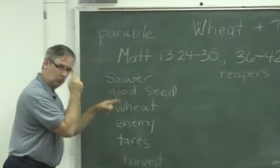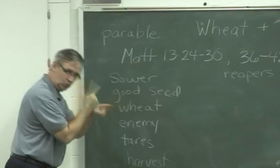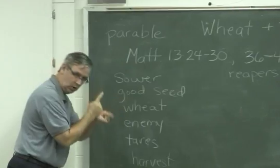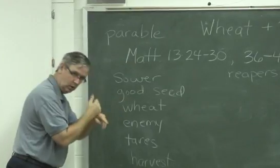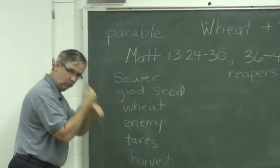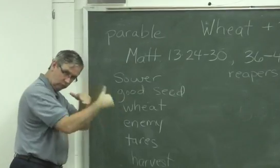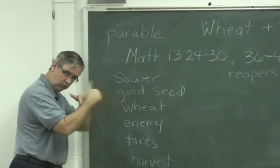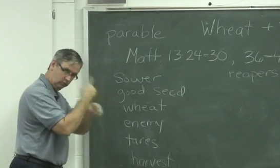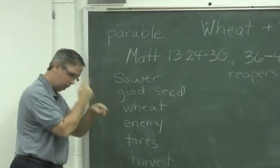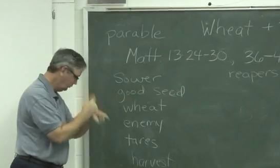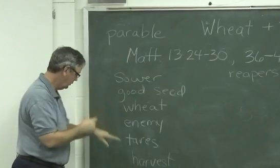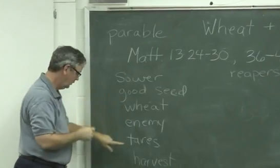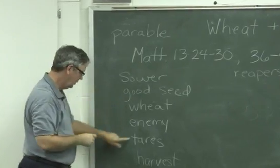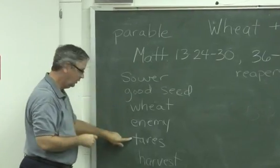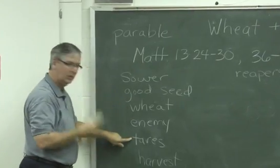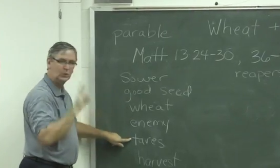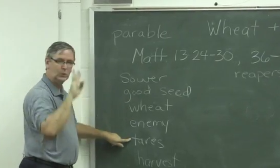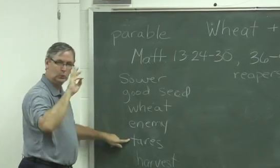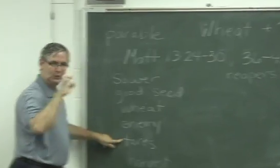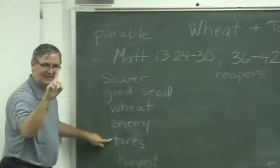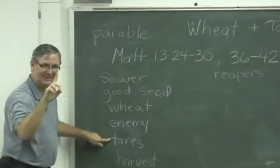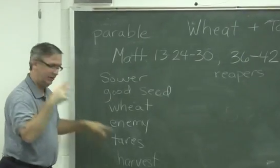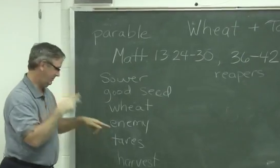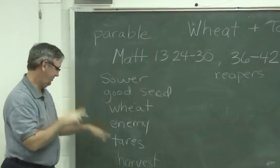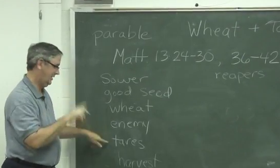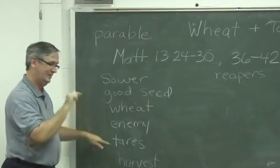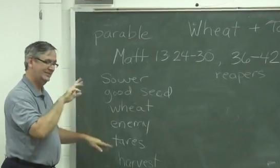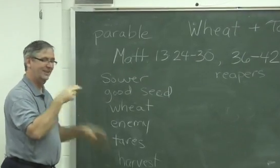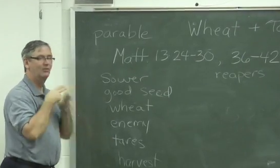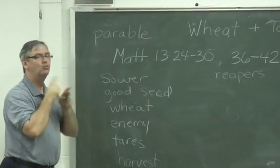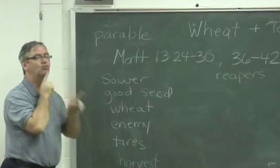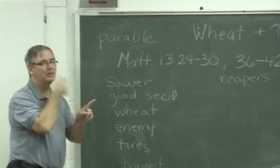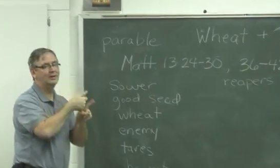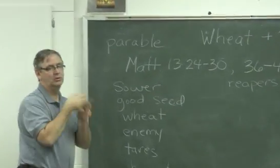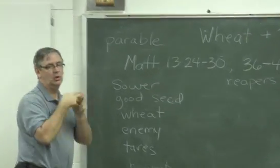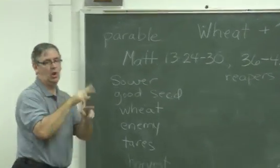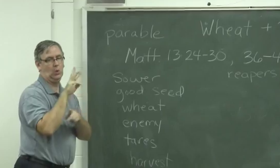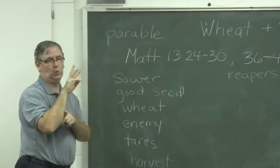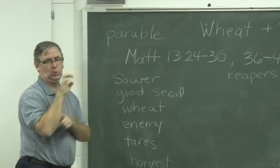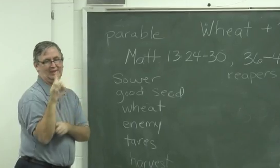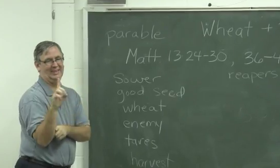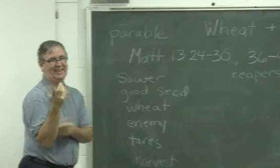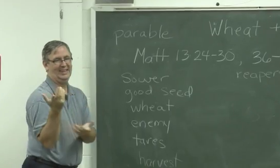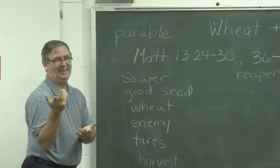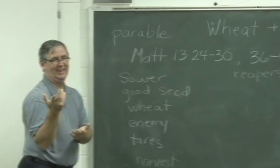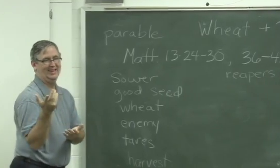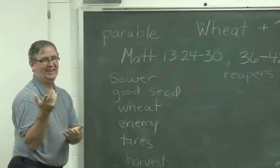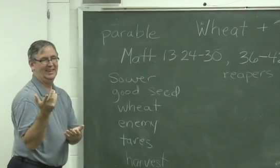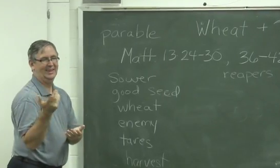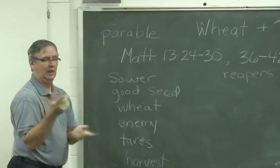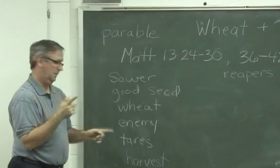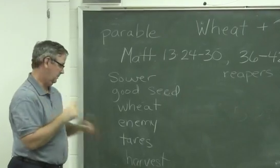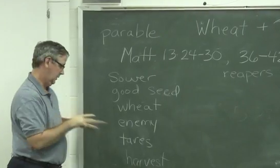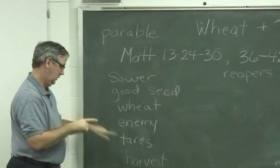The wheat and the tares. The wheat represents those who are growing, and the tares are really